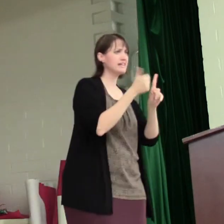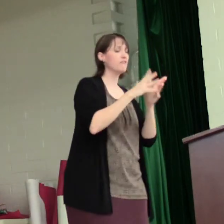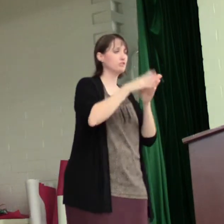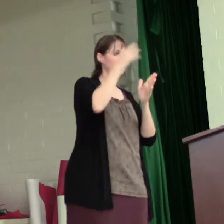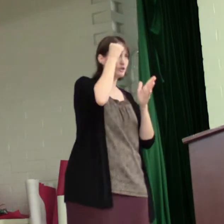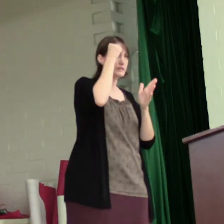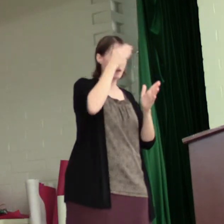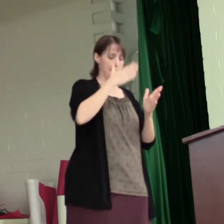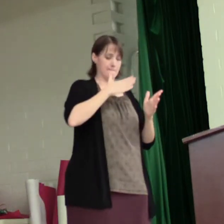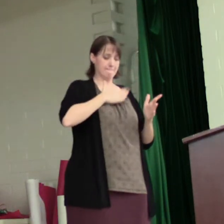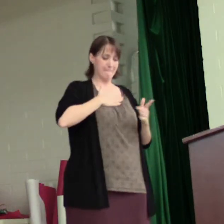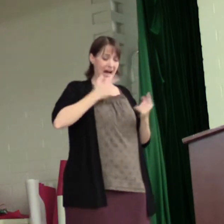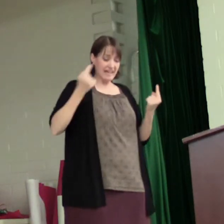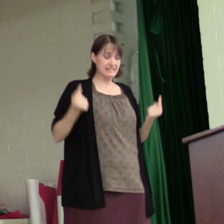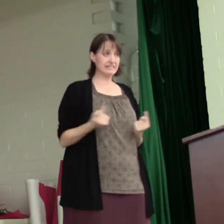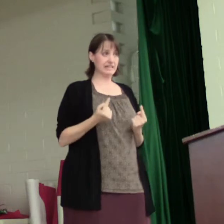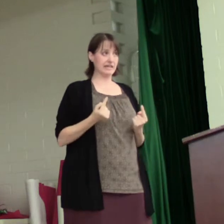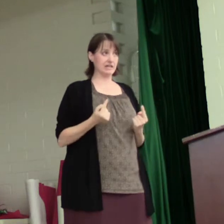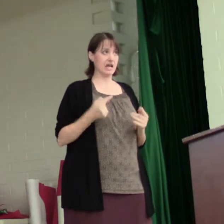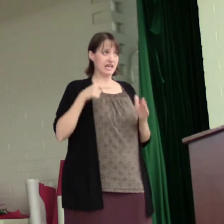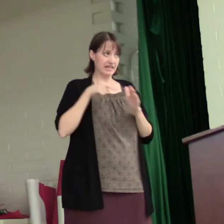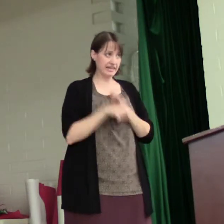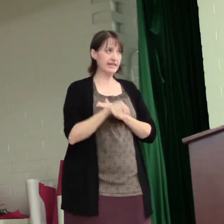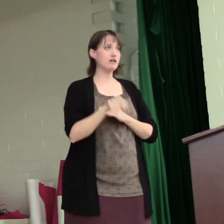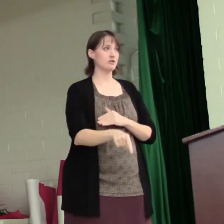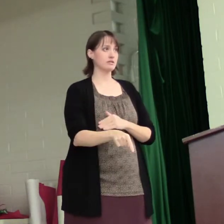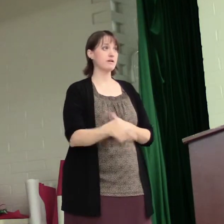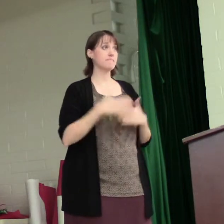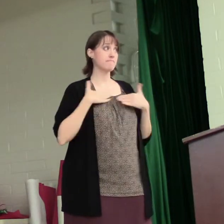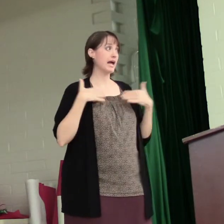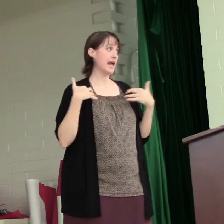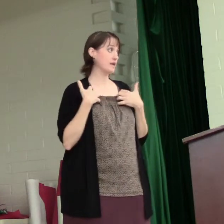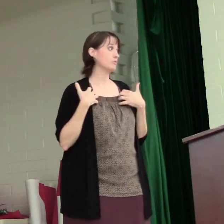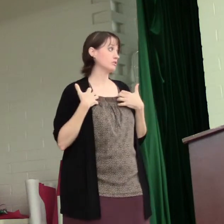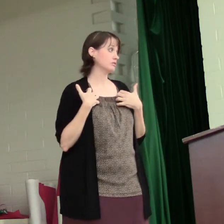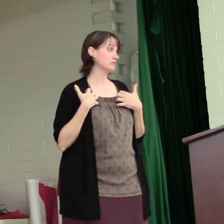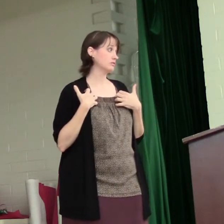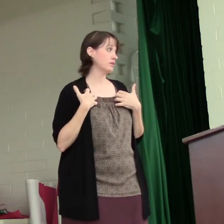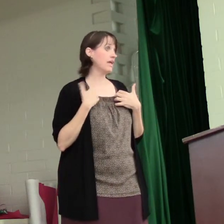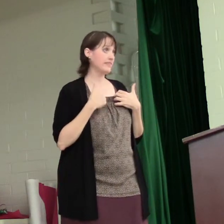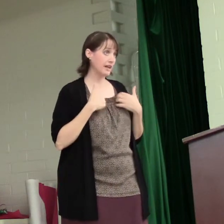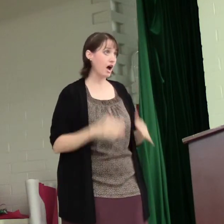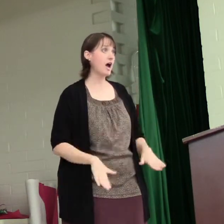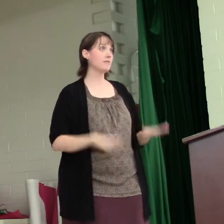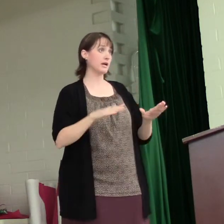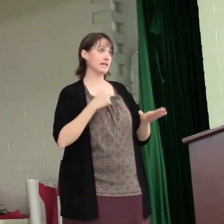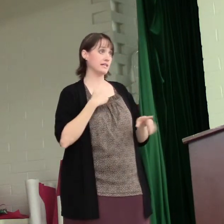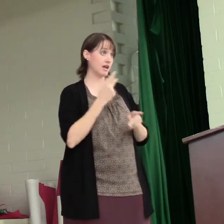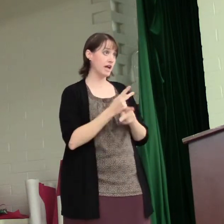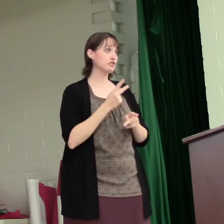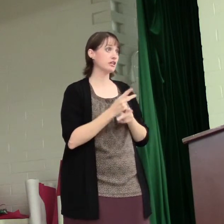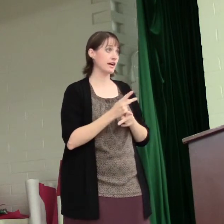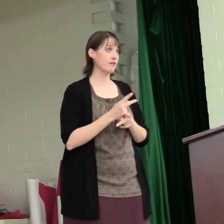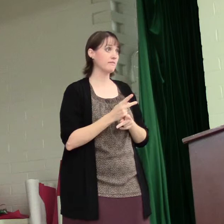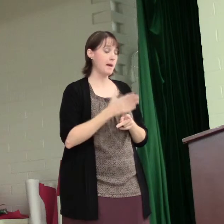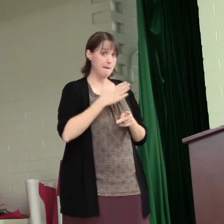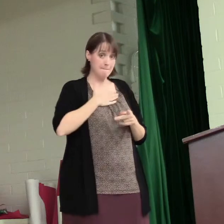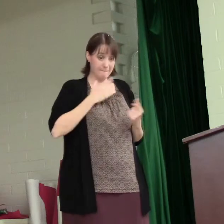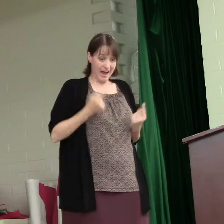yourself learned, my sin killed my animal that I raised and I took care of. My